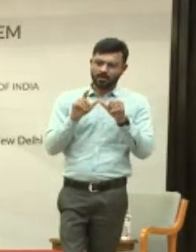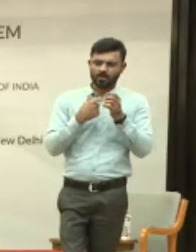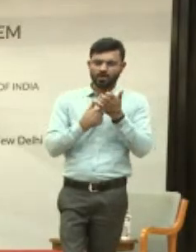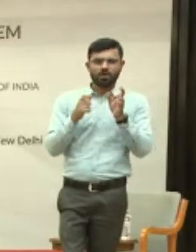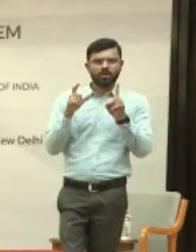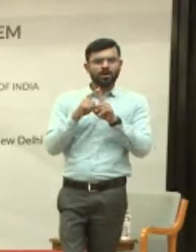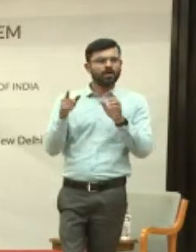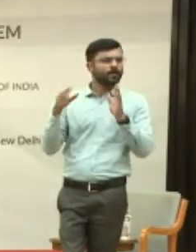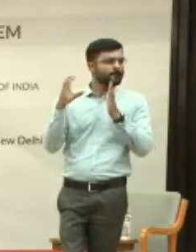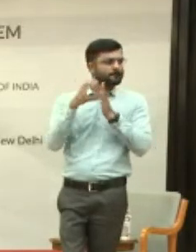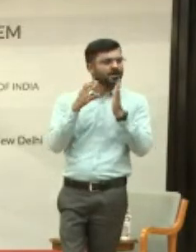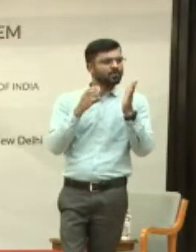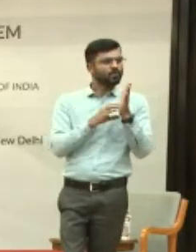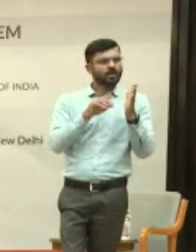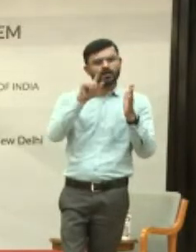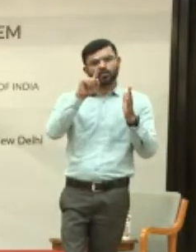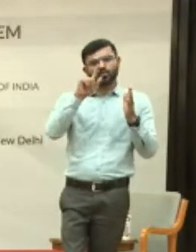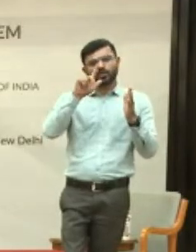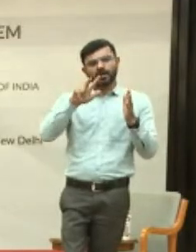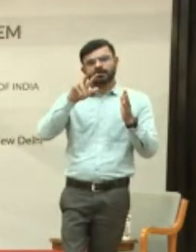Macaulay draft in